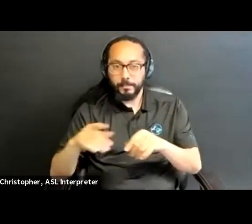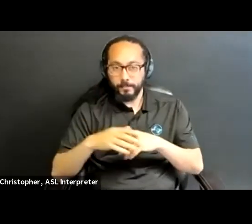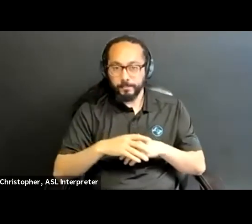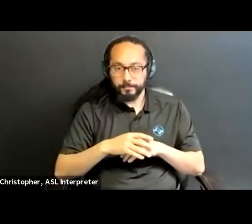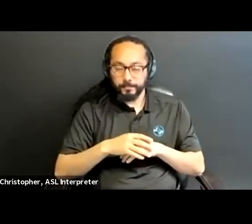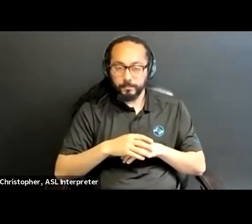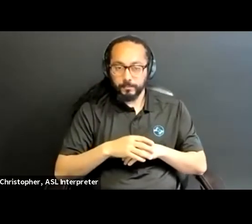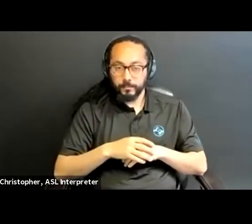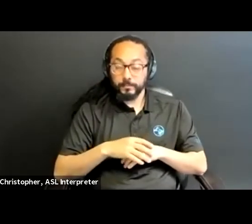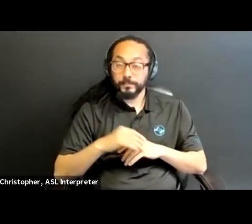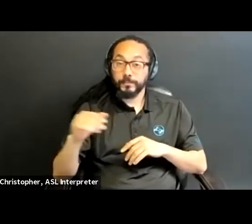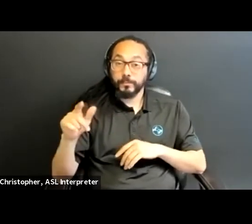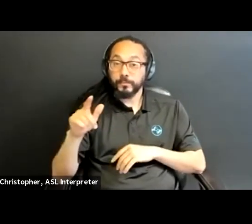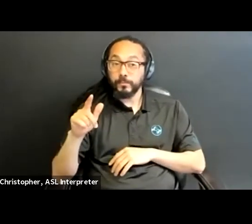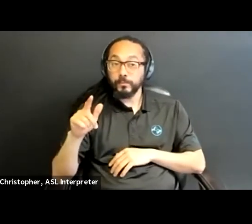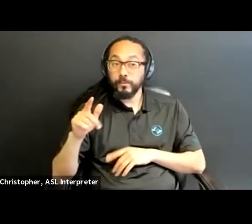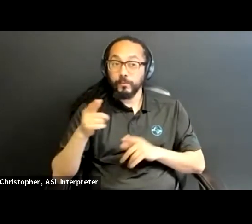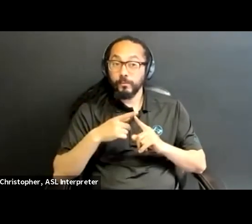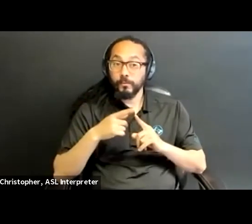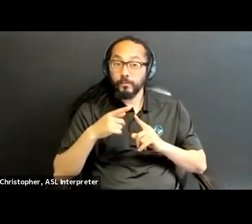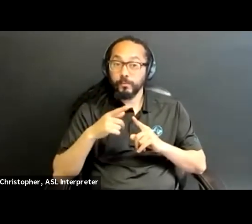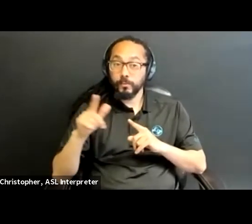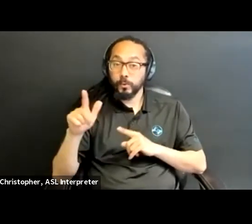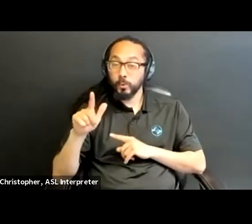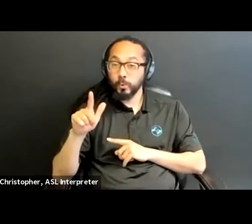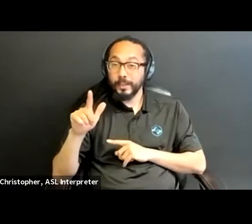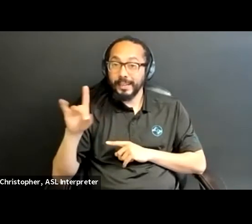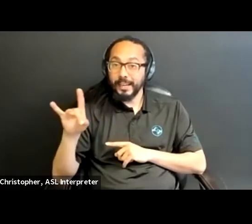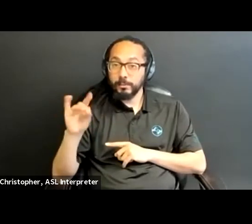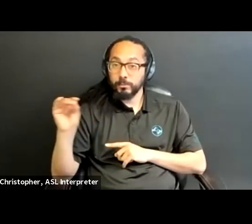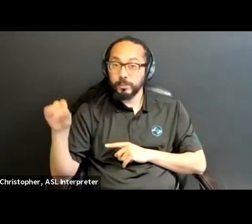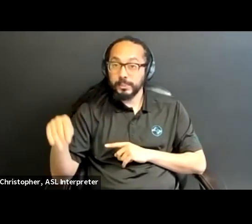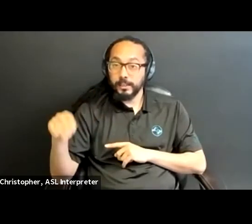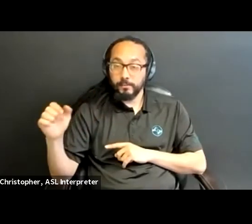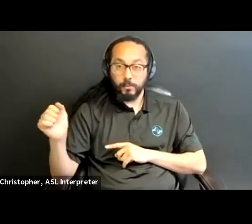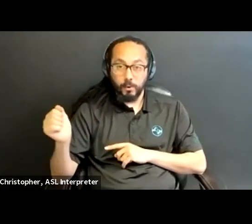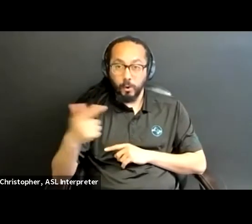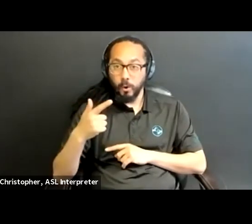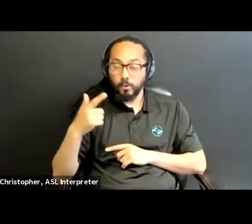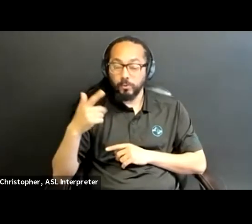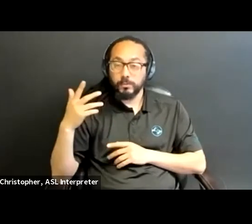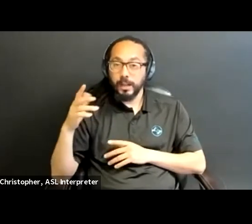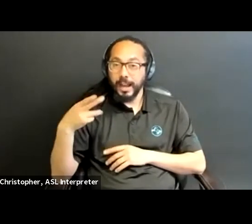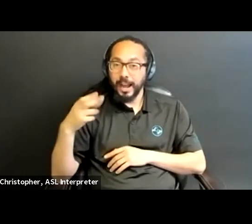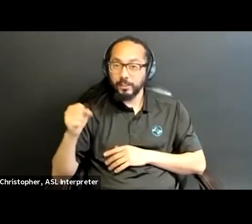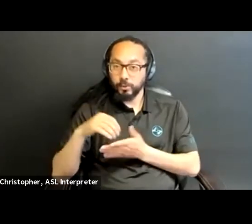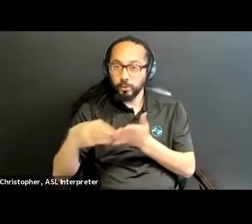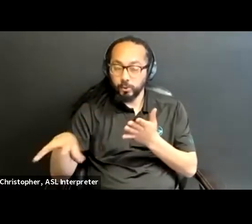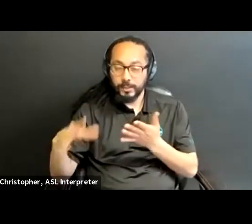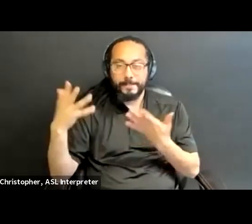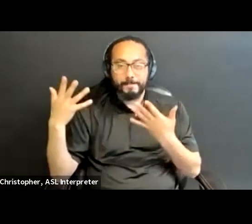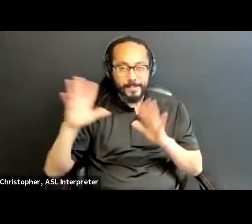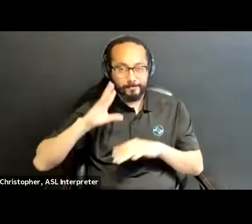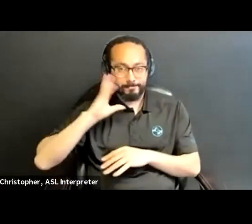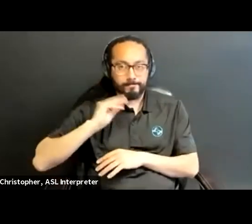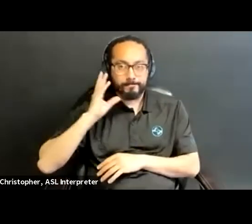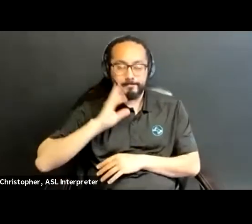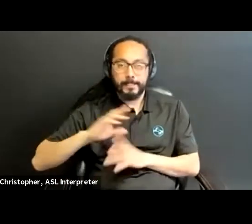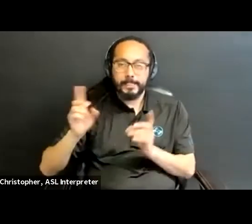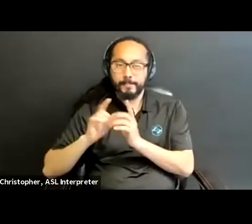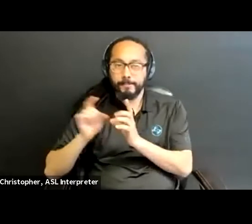Additionally, 28% of high school students have been victims of dating violence. And 1/3 of all incidents of